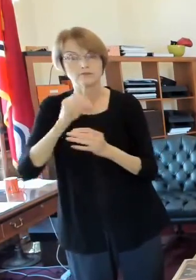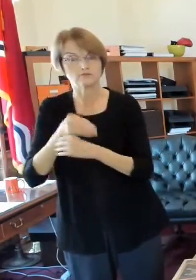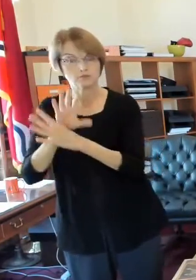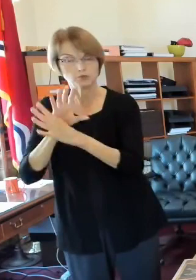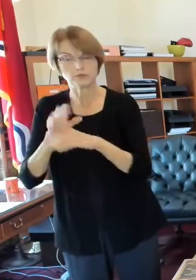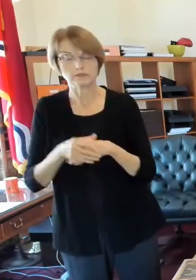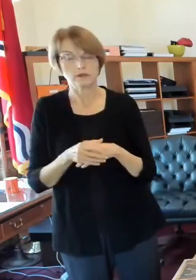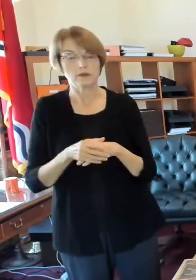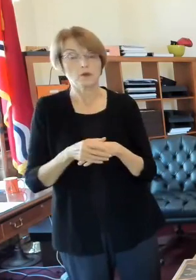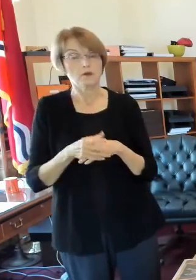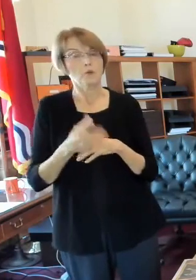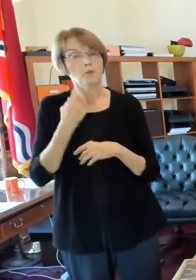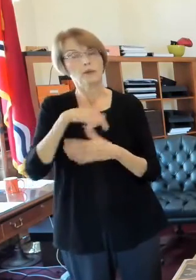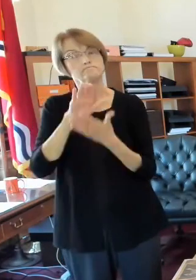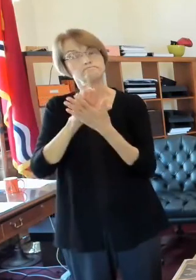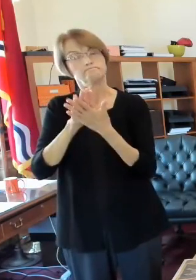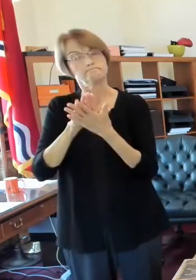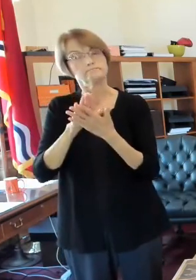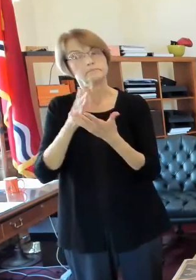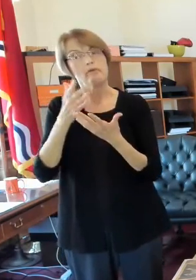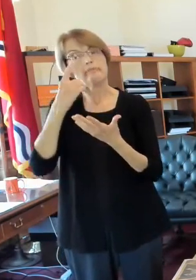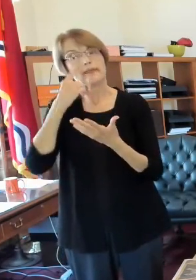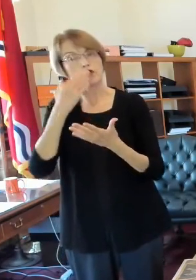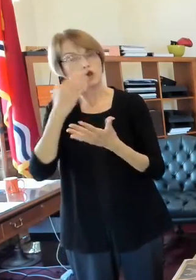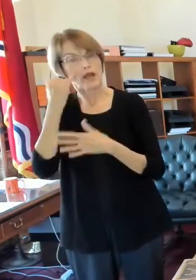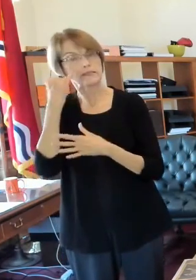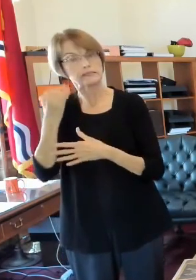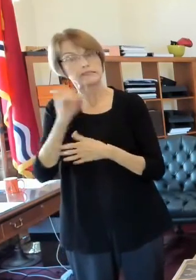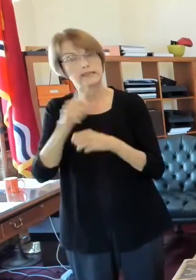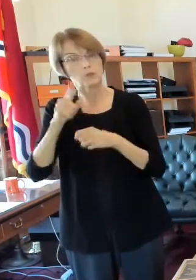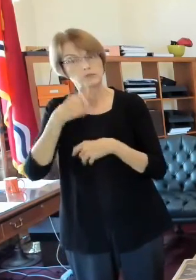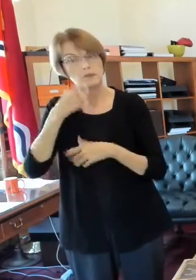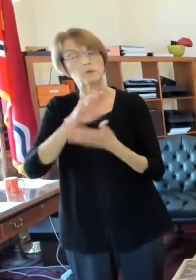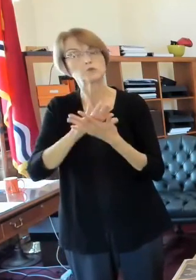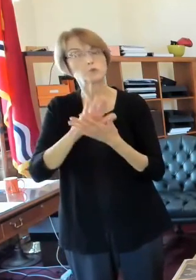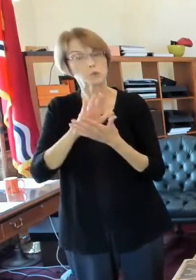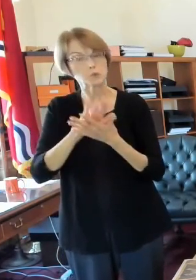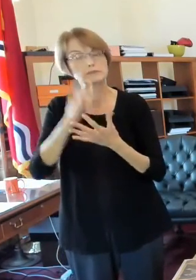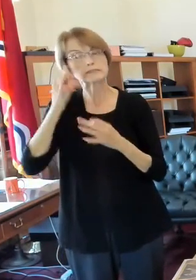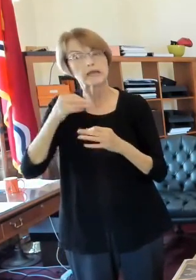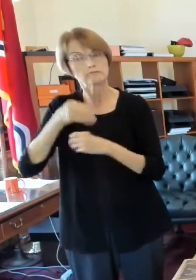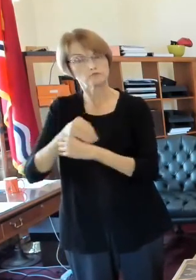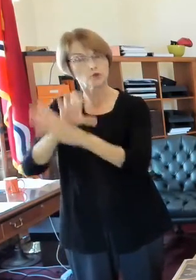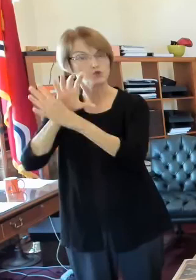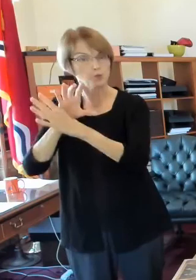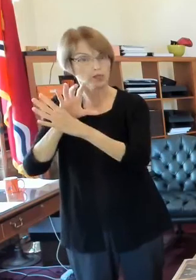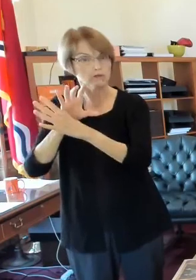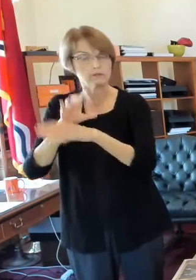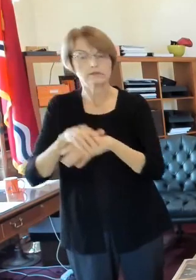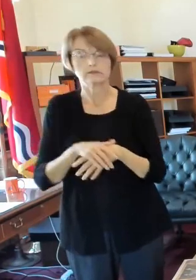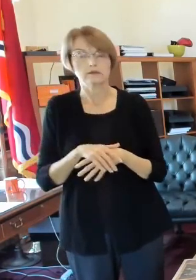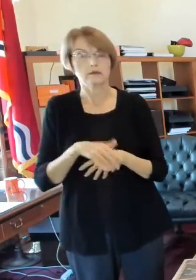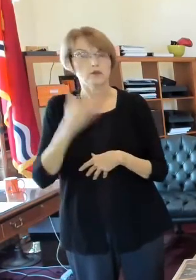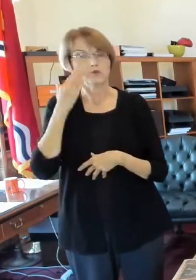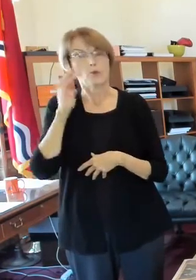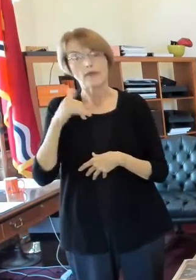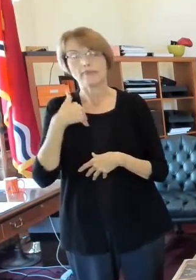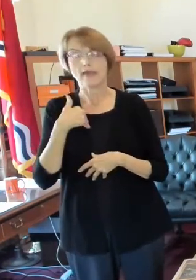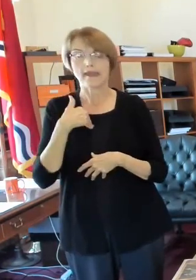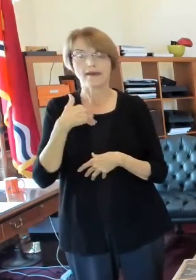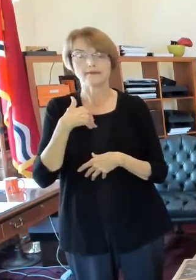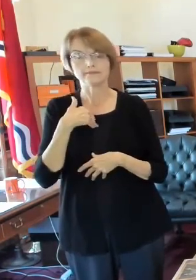Public Schools to go virtual. You know that they do have the instructional resource